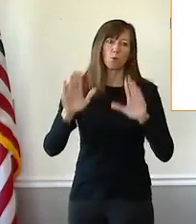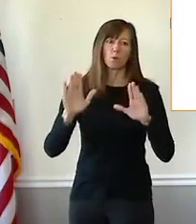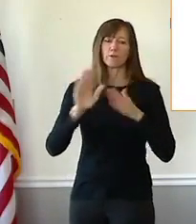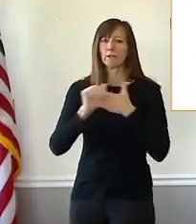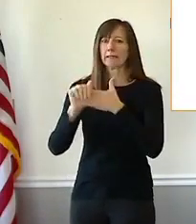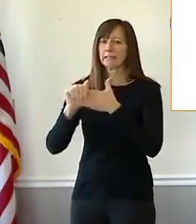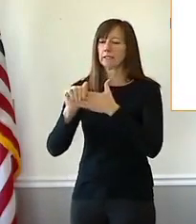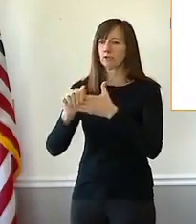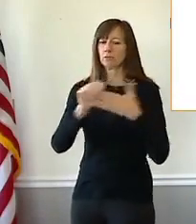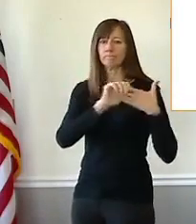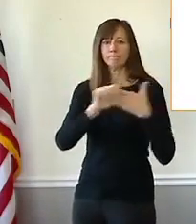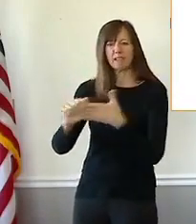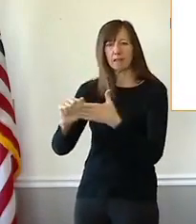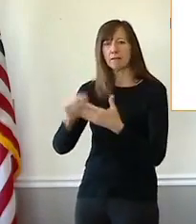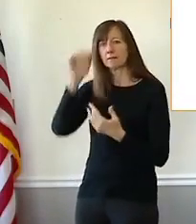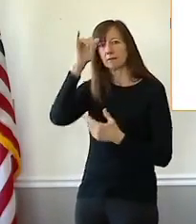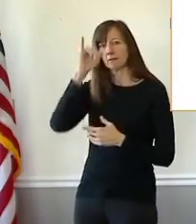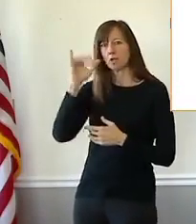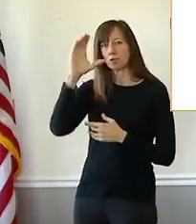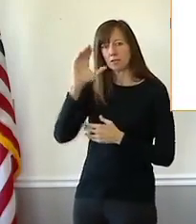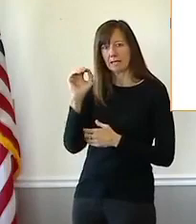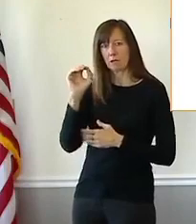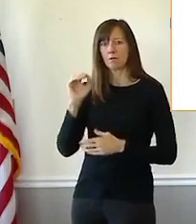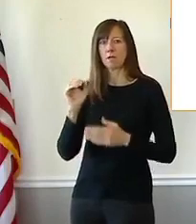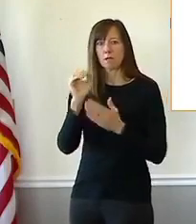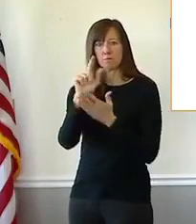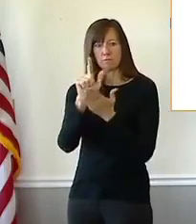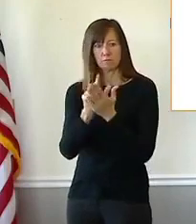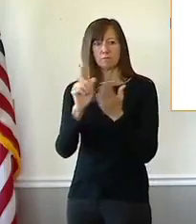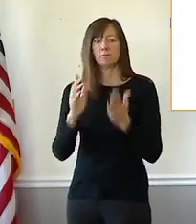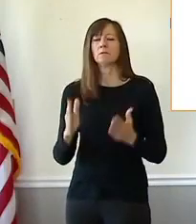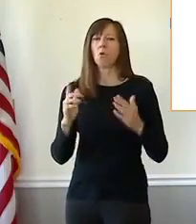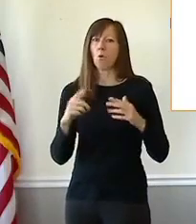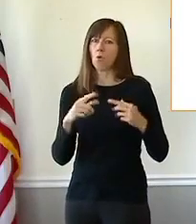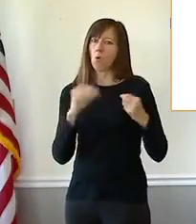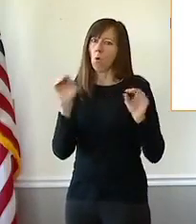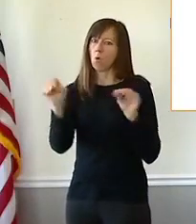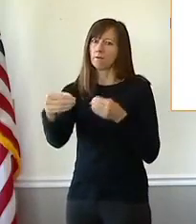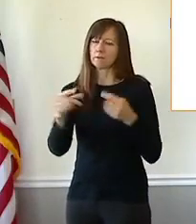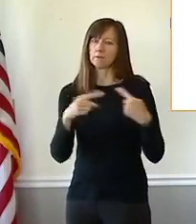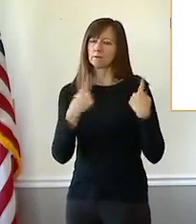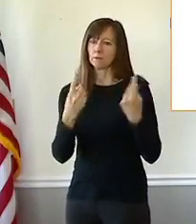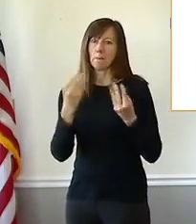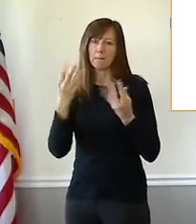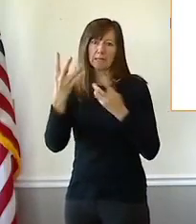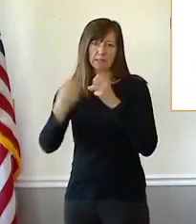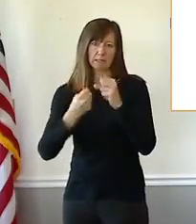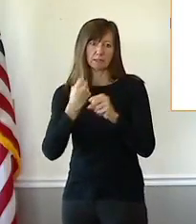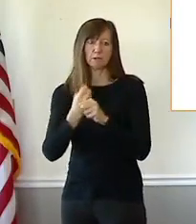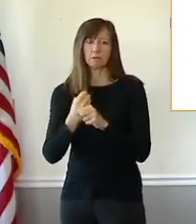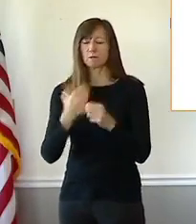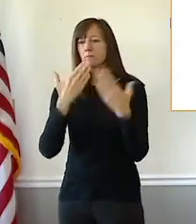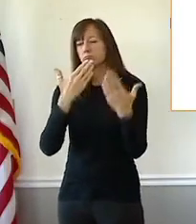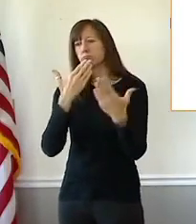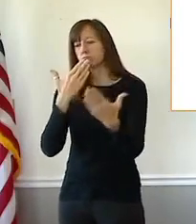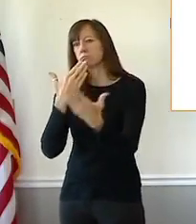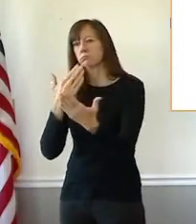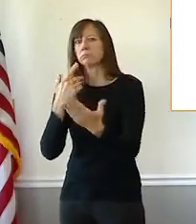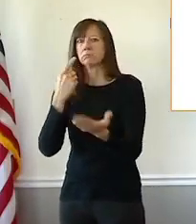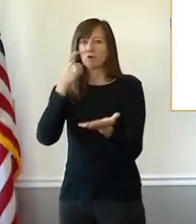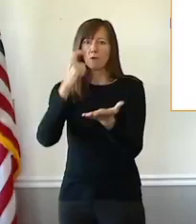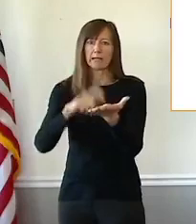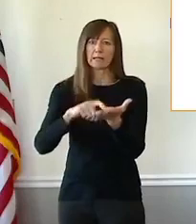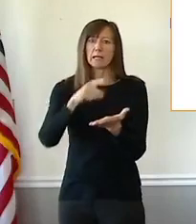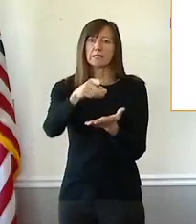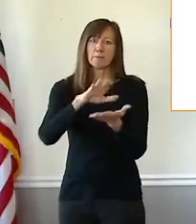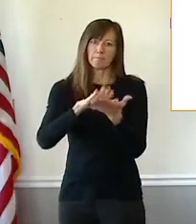attorney's office for these last years, and I certainly was grateful to have him a part of this administration. He